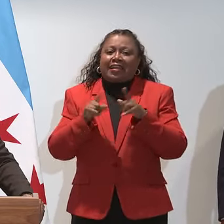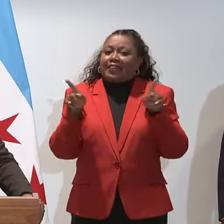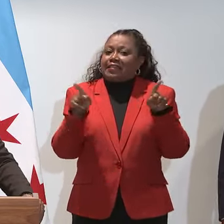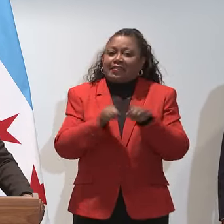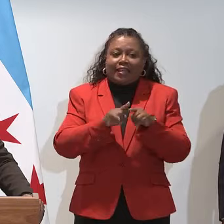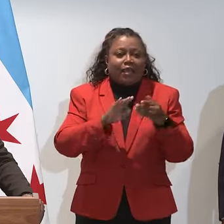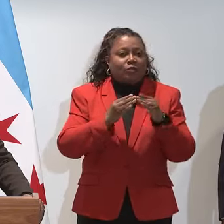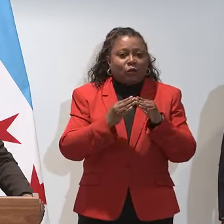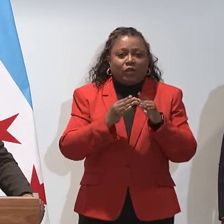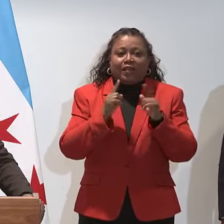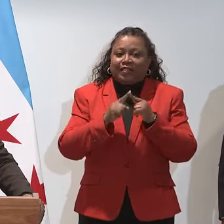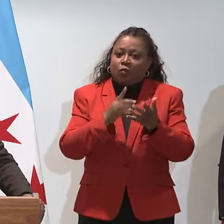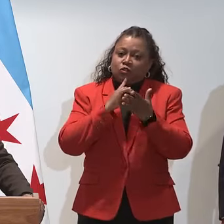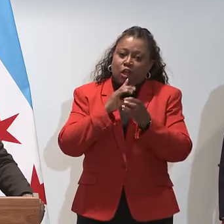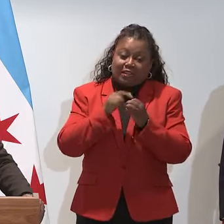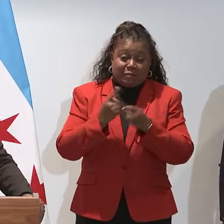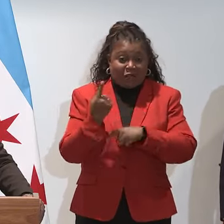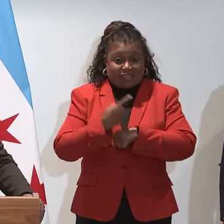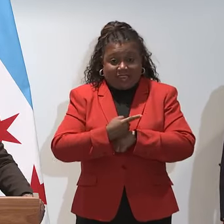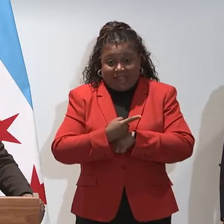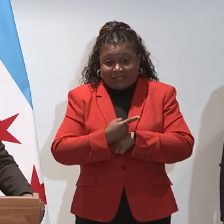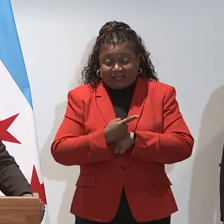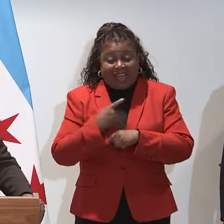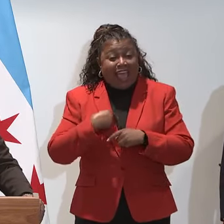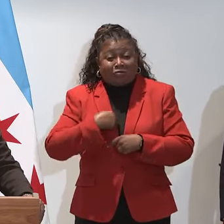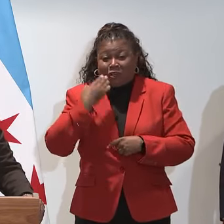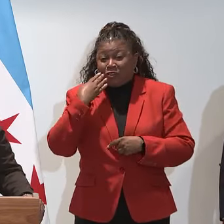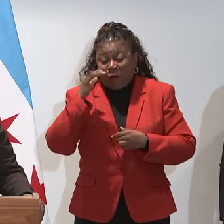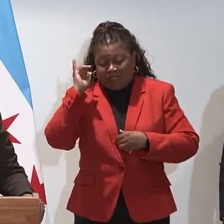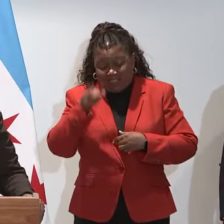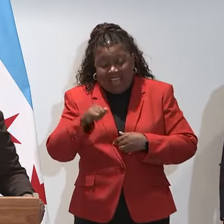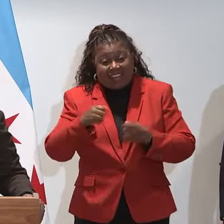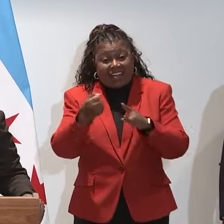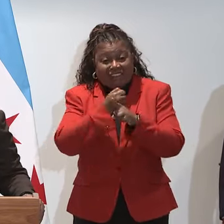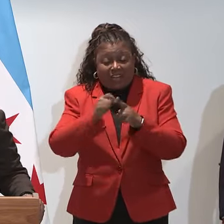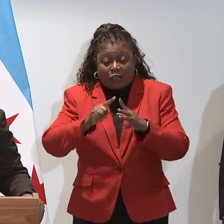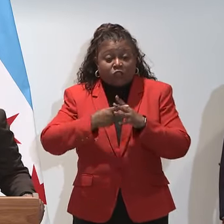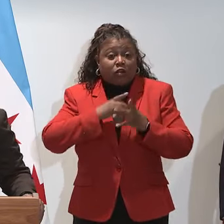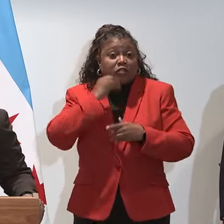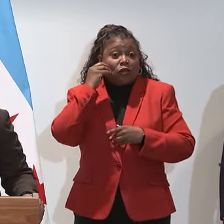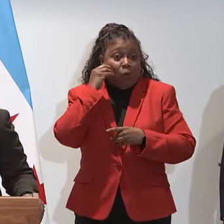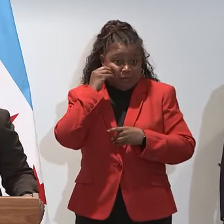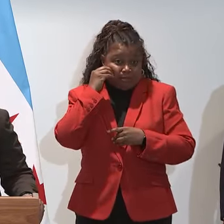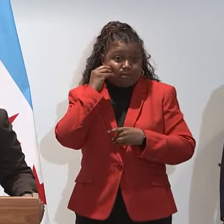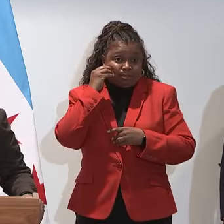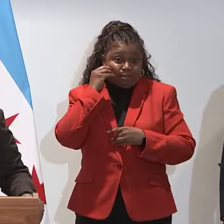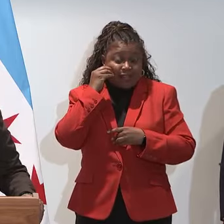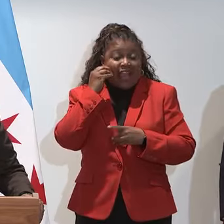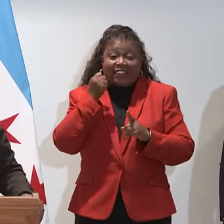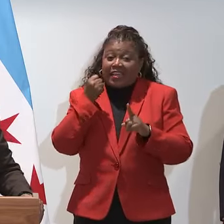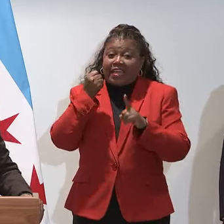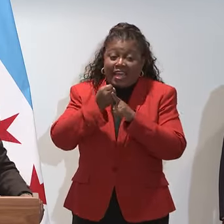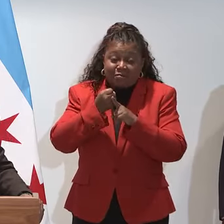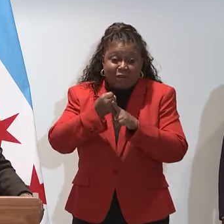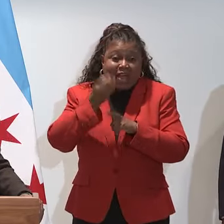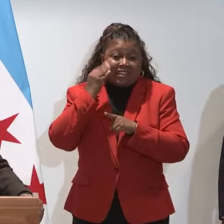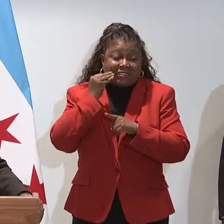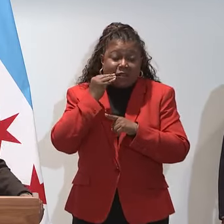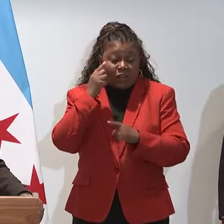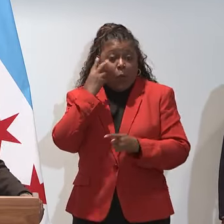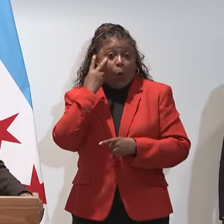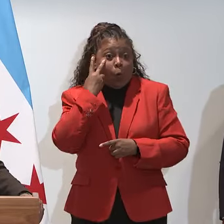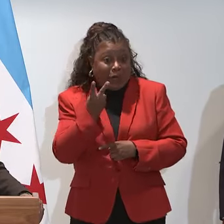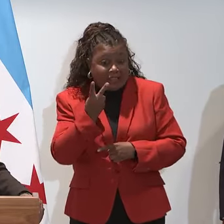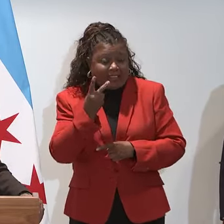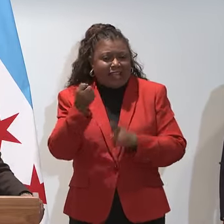same communities that we're talking about today. And we know that violence begins at home, that the impact of experiencing or